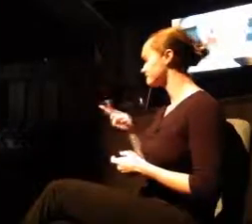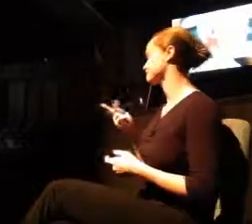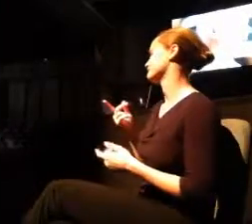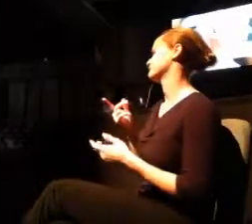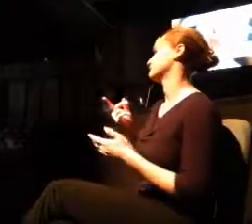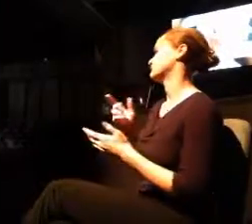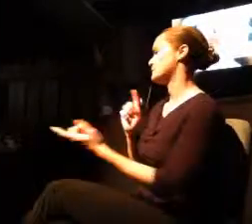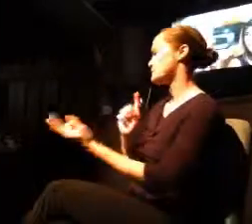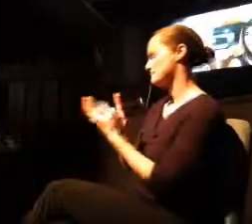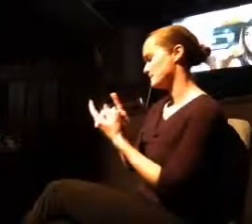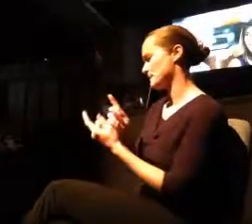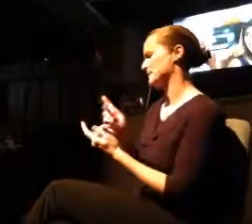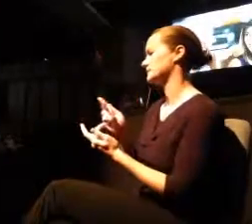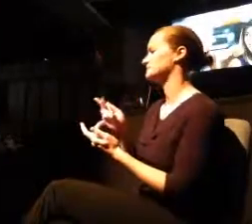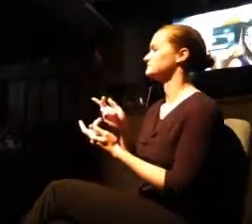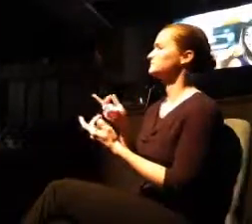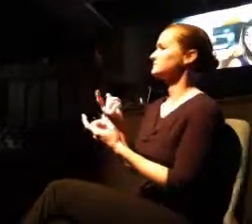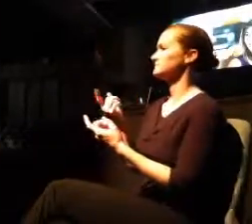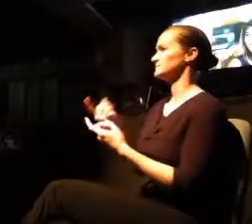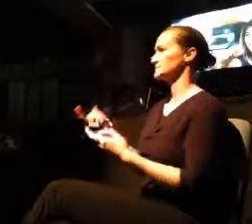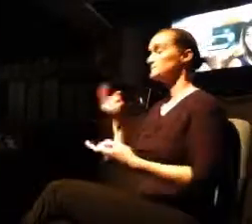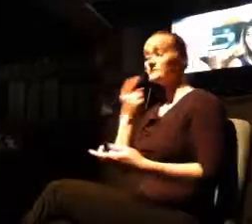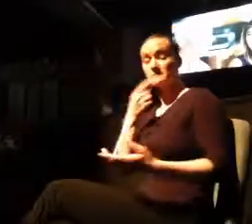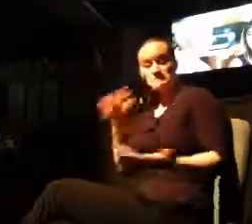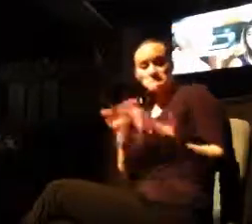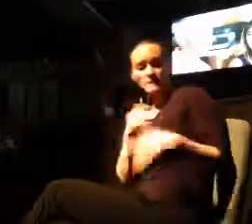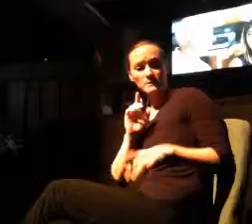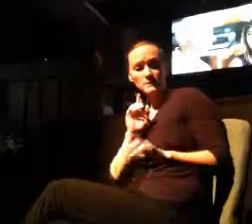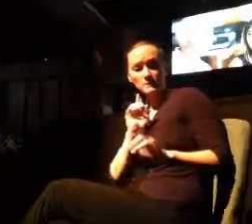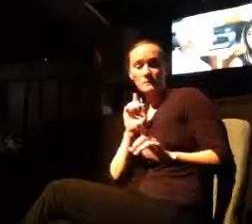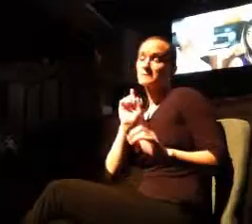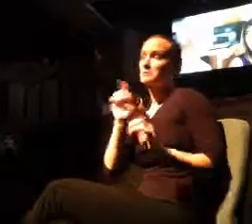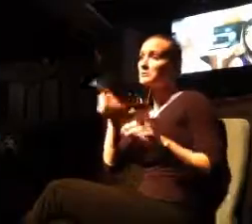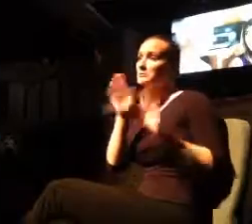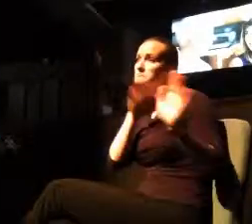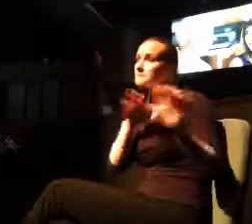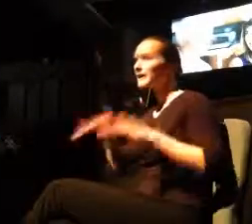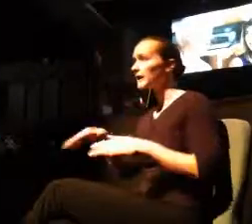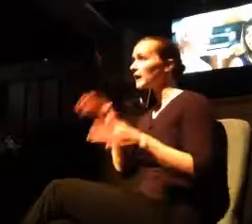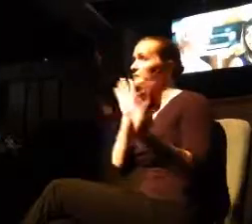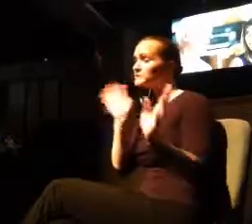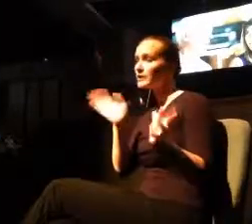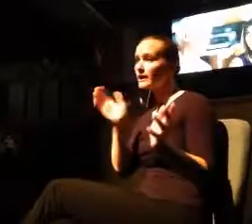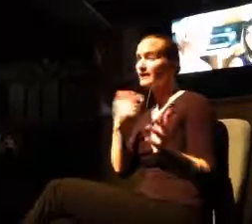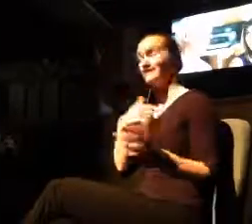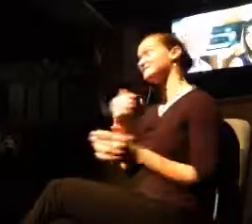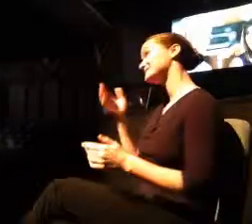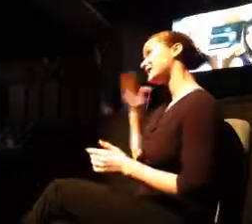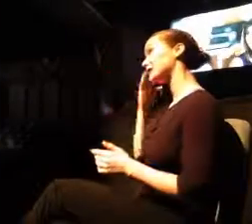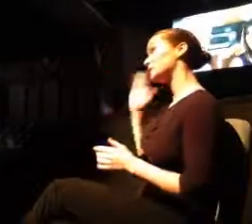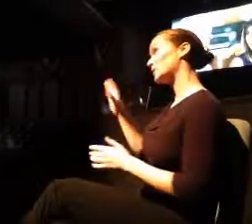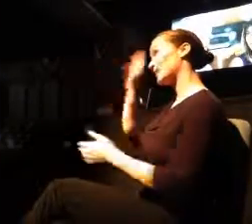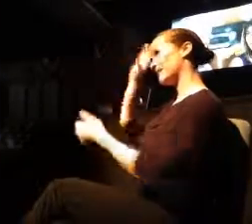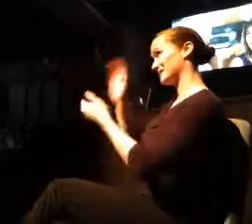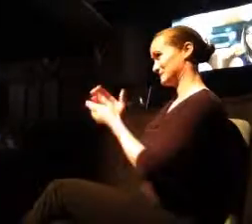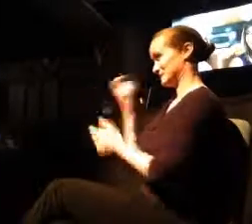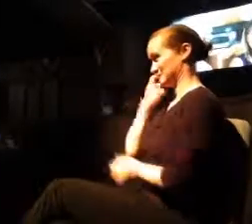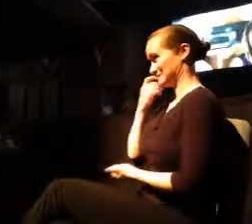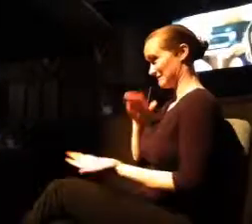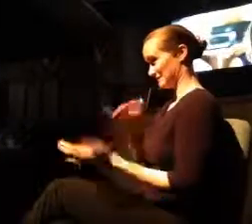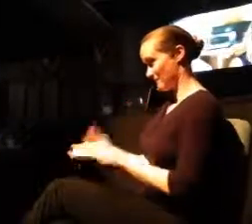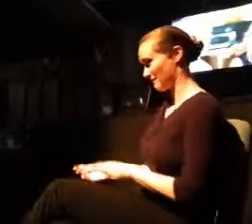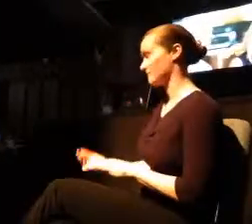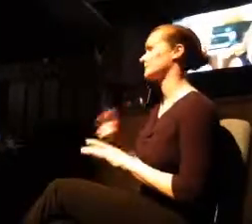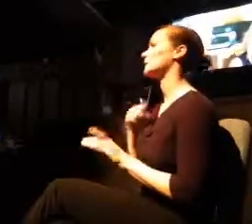and she said maybe we could get together and talk, because I knew Aaron had passed. I went to the memorial service at